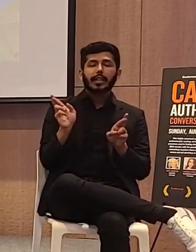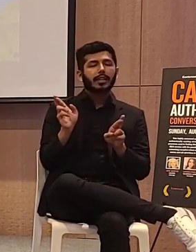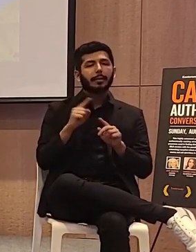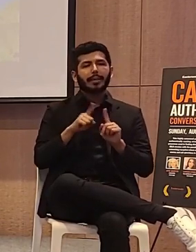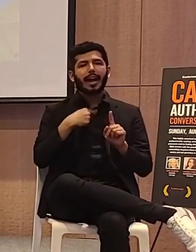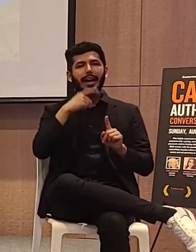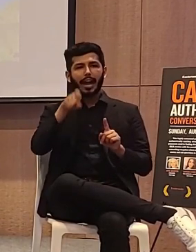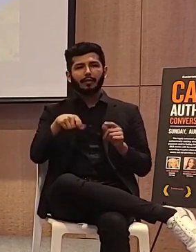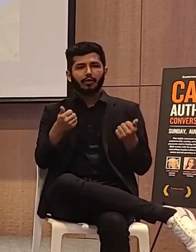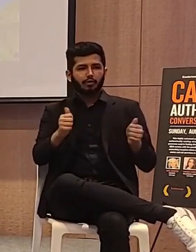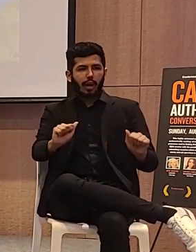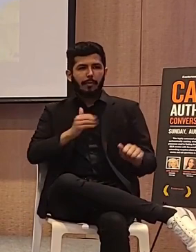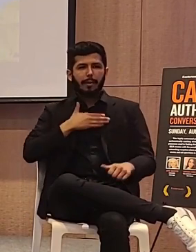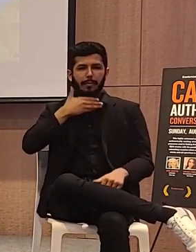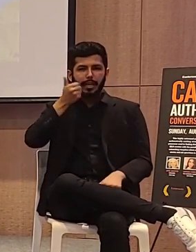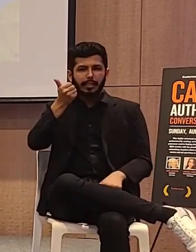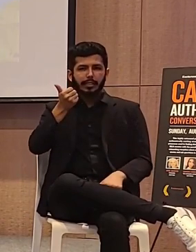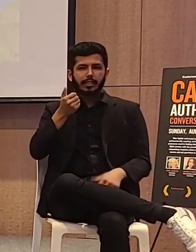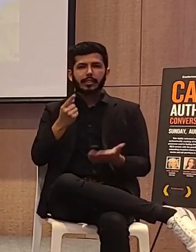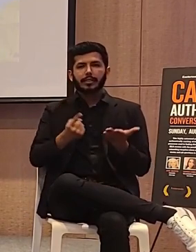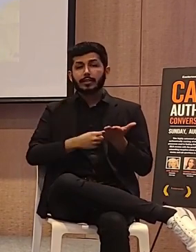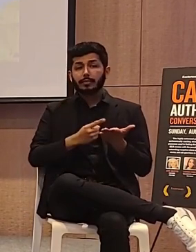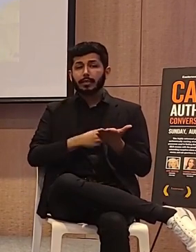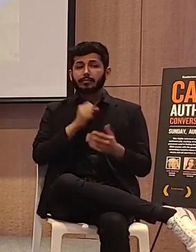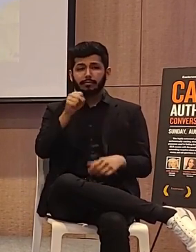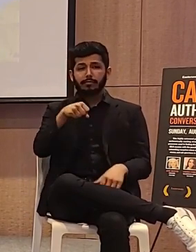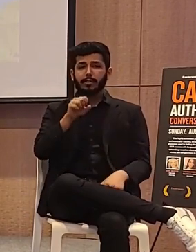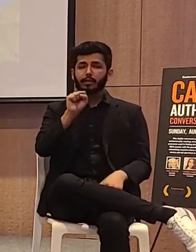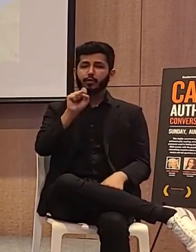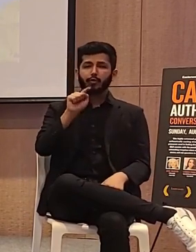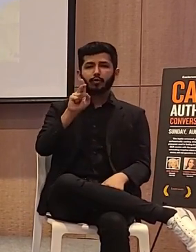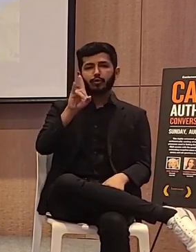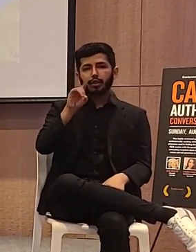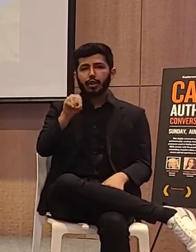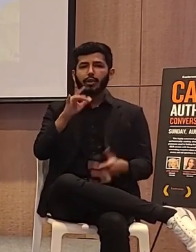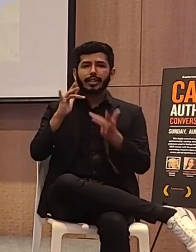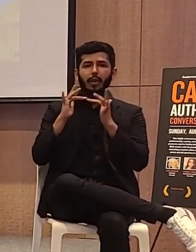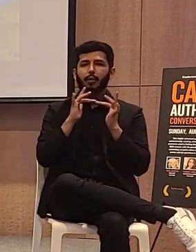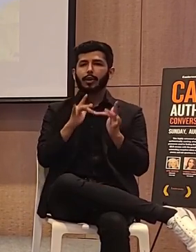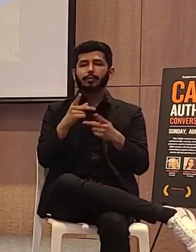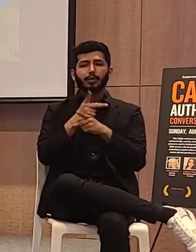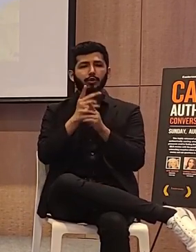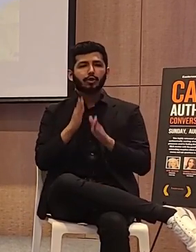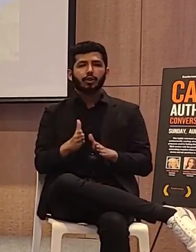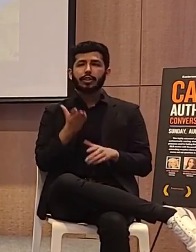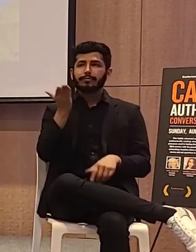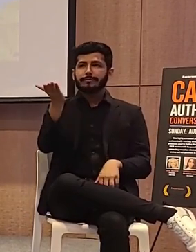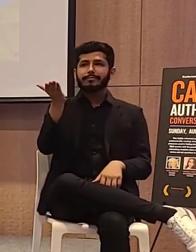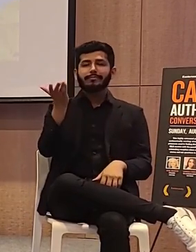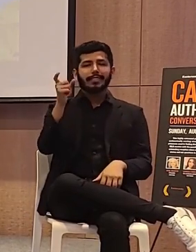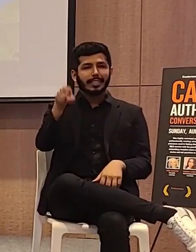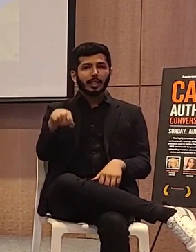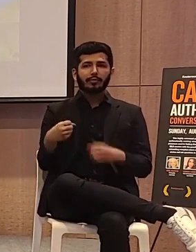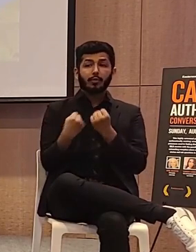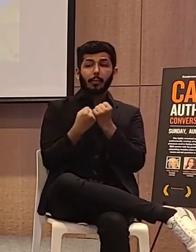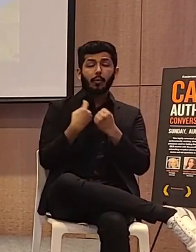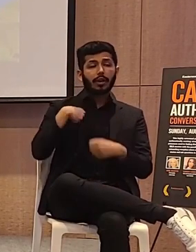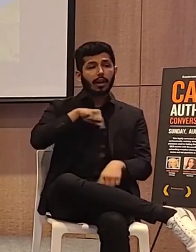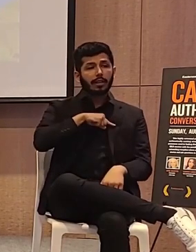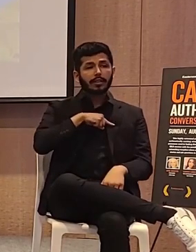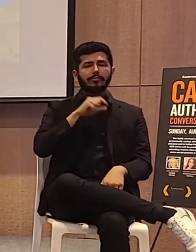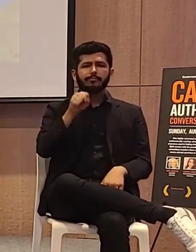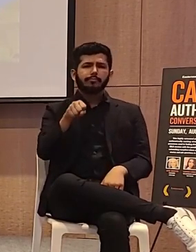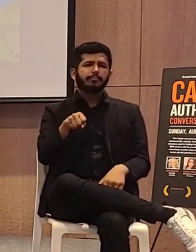try. And so there are moments where, yes, the studios and networks and producers, I agree with April, the producers need to be on our side. And yes, they